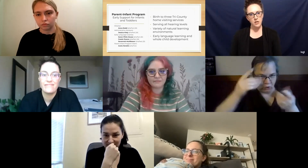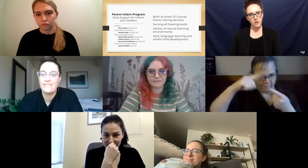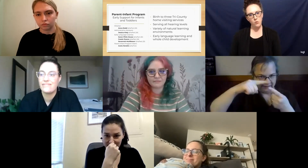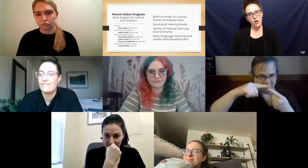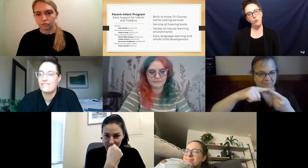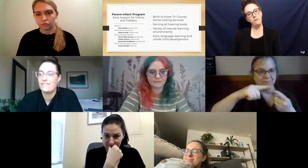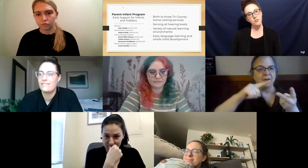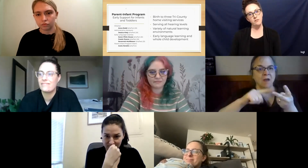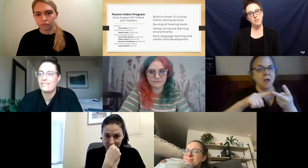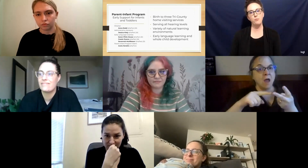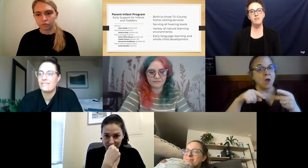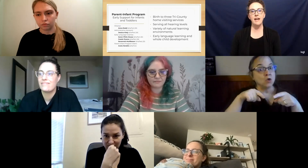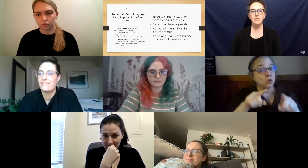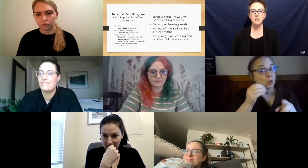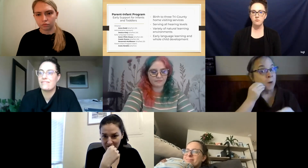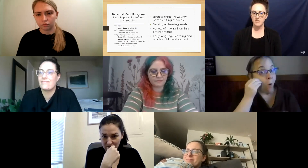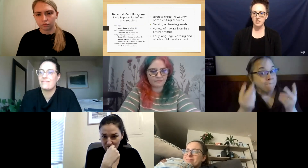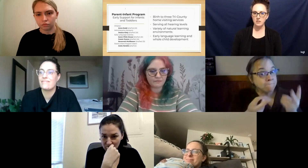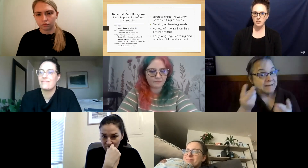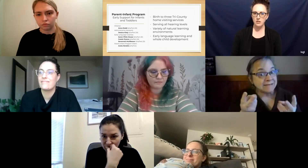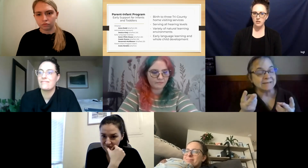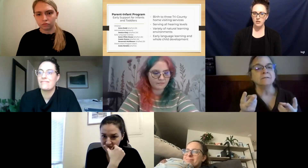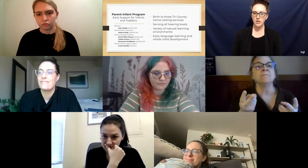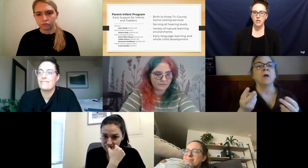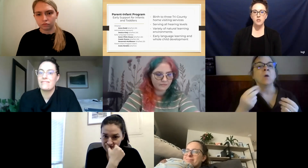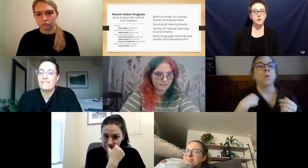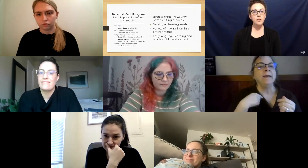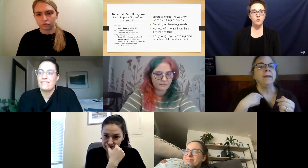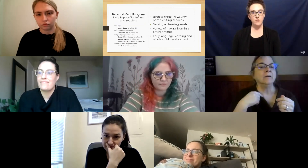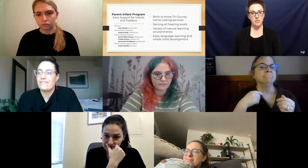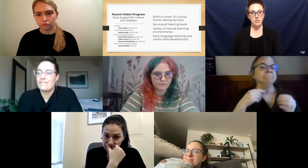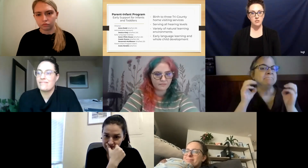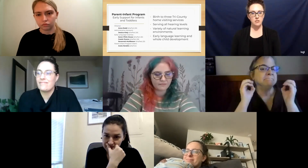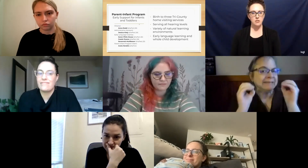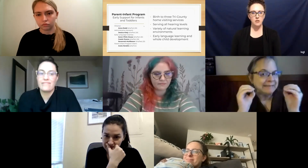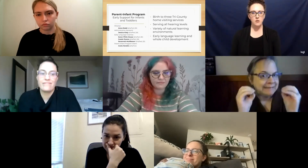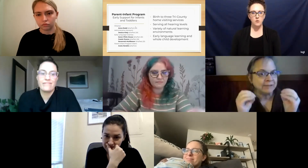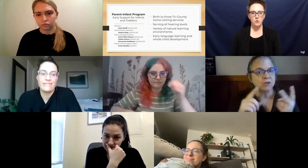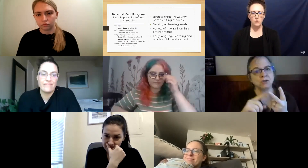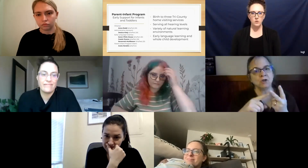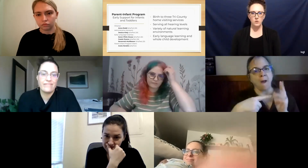earlier, one of the services we provide is home visits. During those visits,